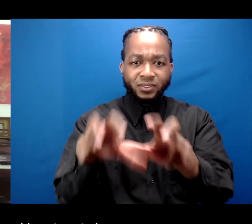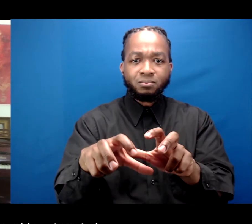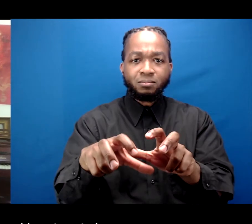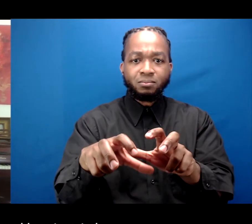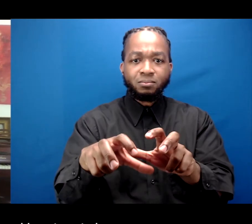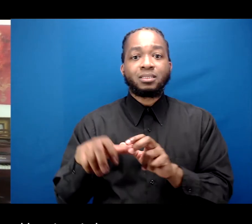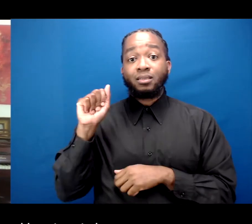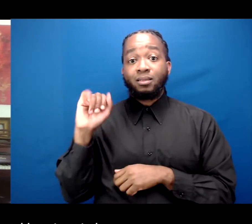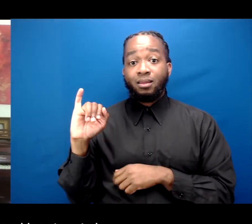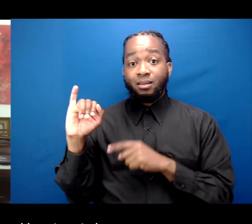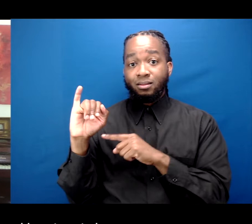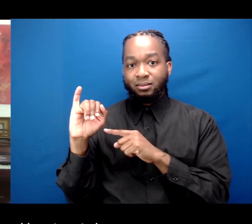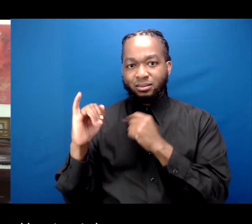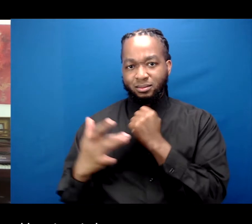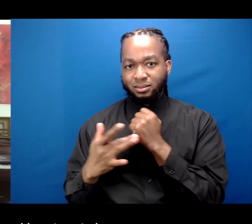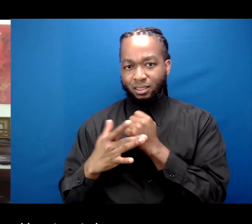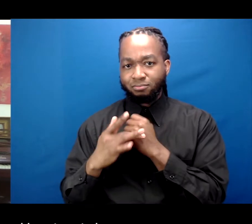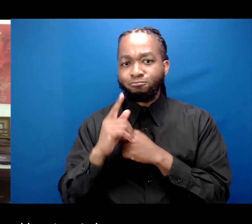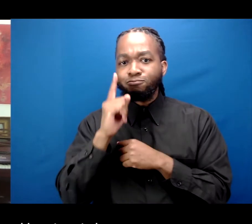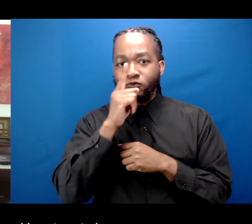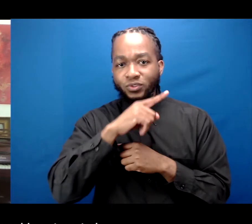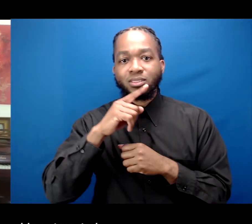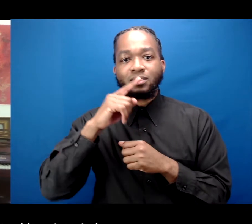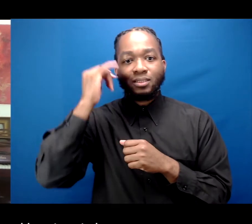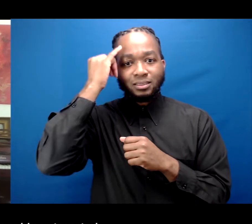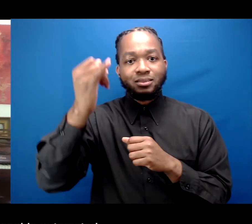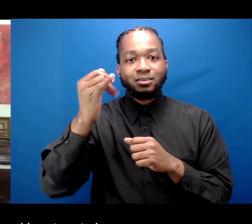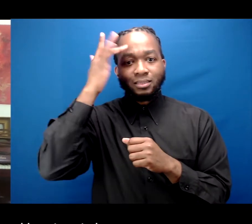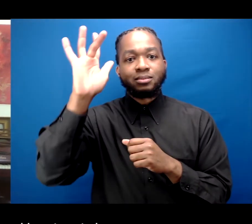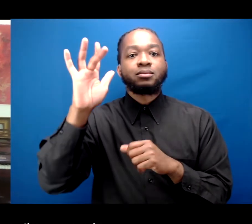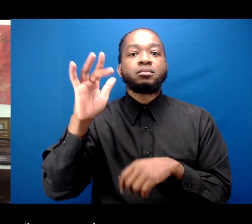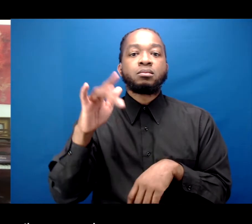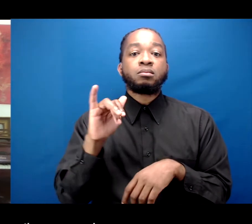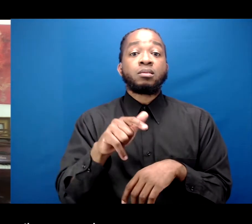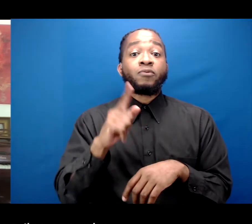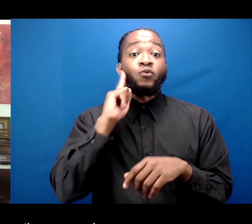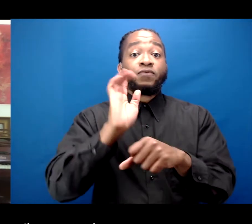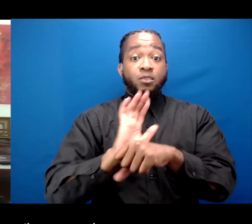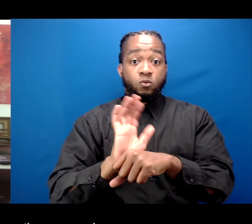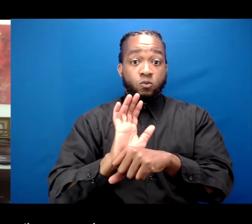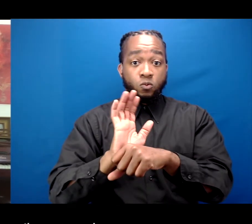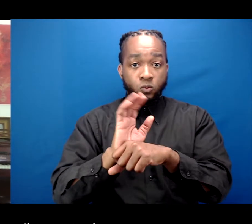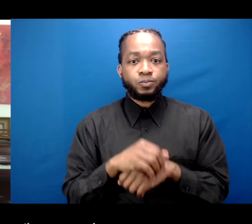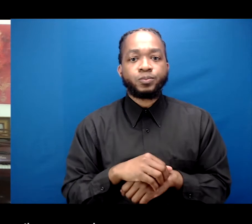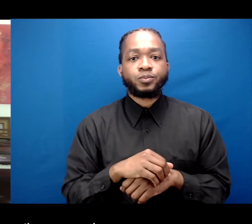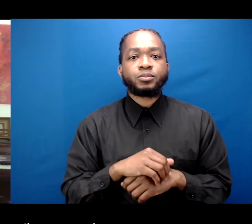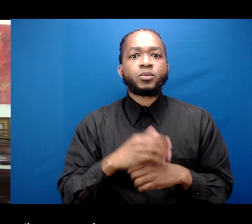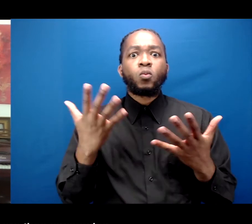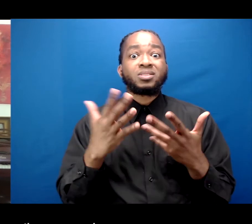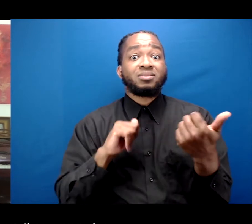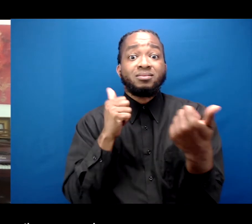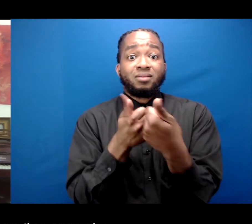technologies to enable automated captioning for video. A challenge associated with captions is that they are time-consuming and